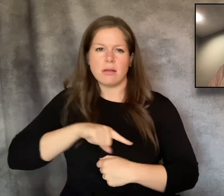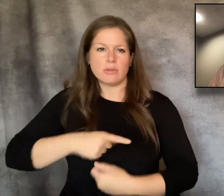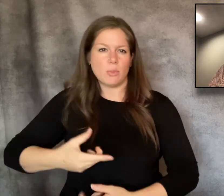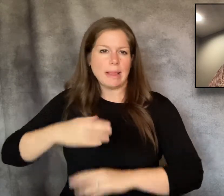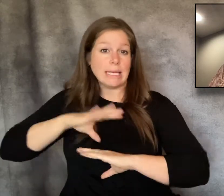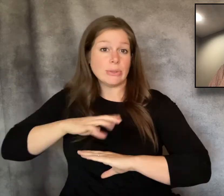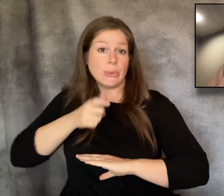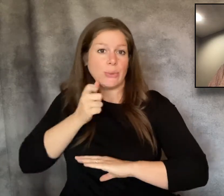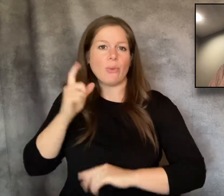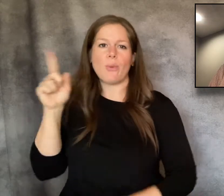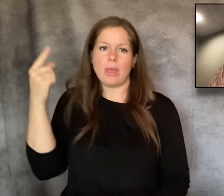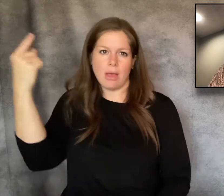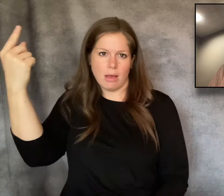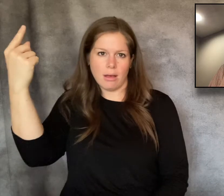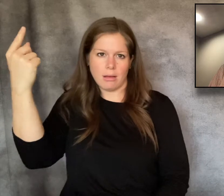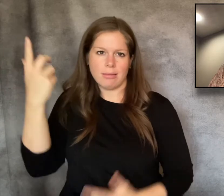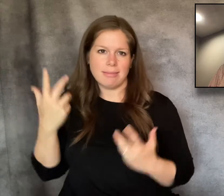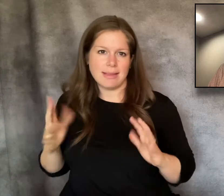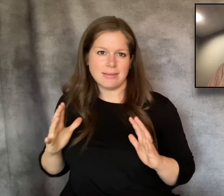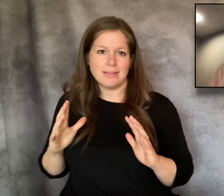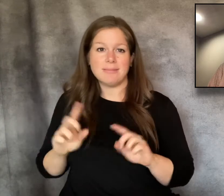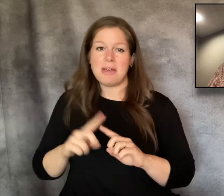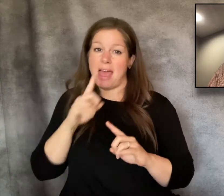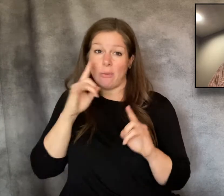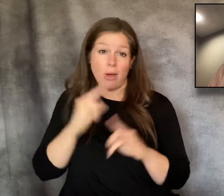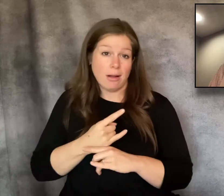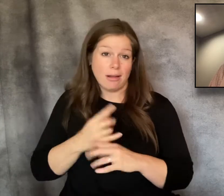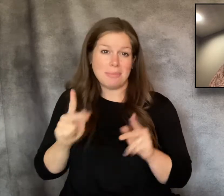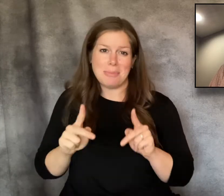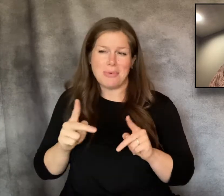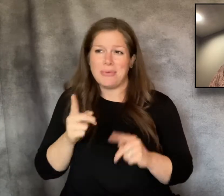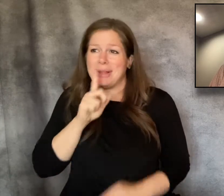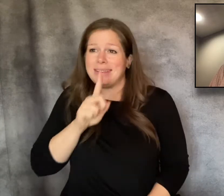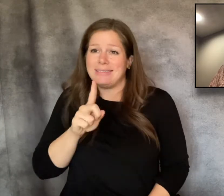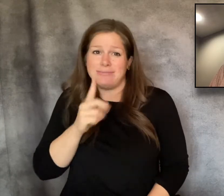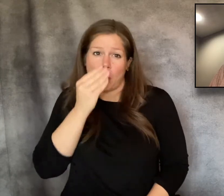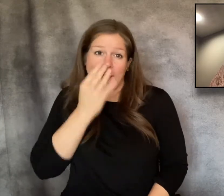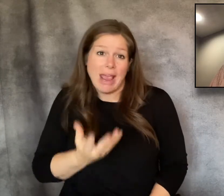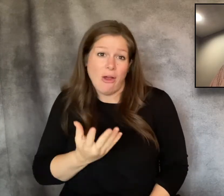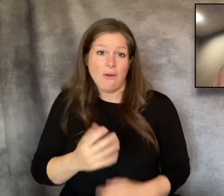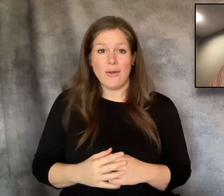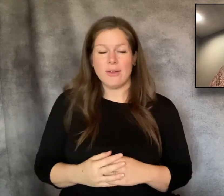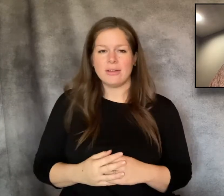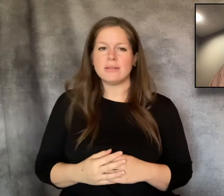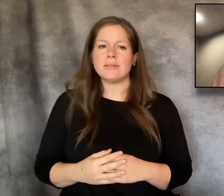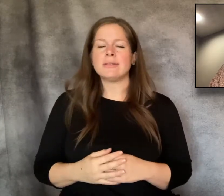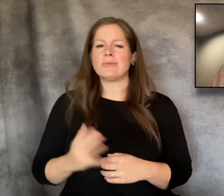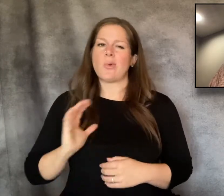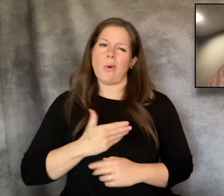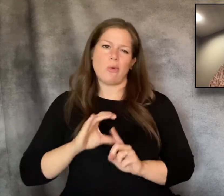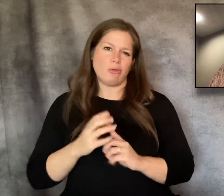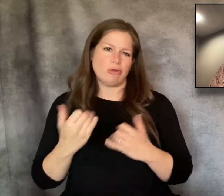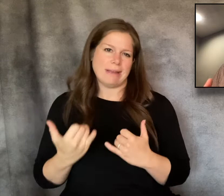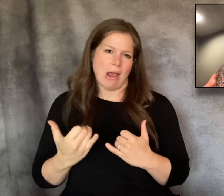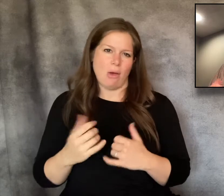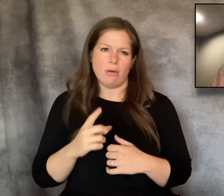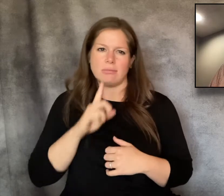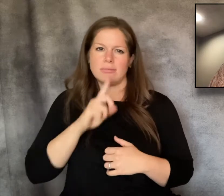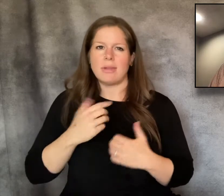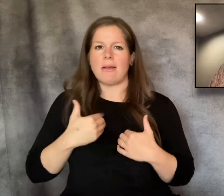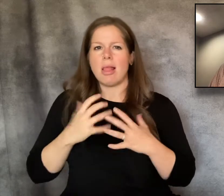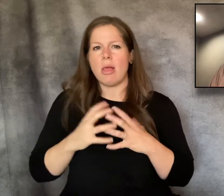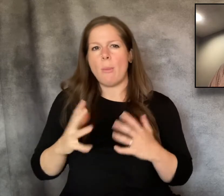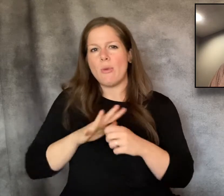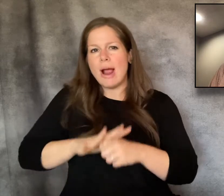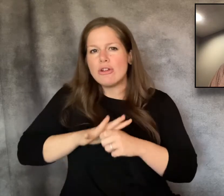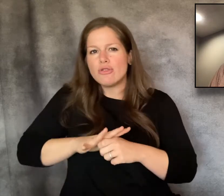that people don't really care. They really don't. So we put a lot of gravity on what they're